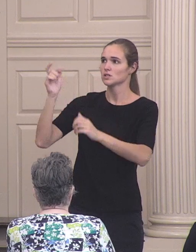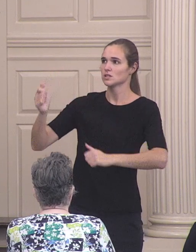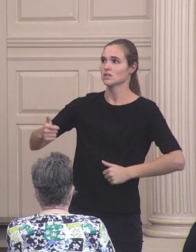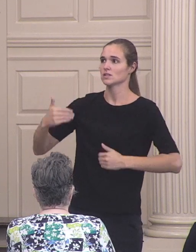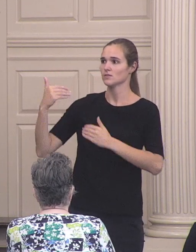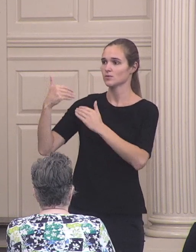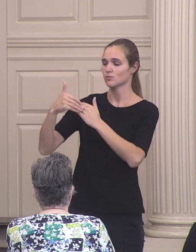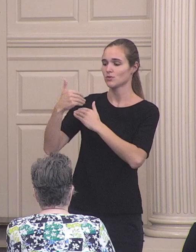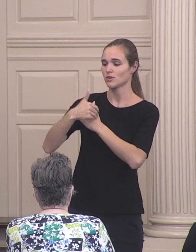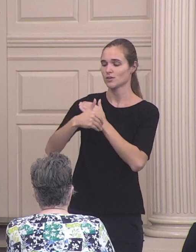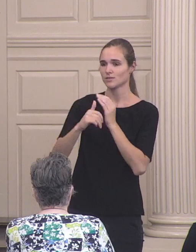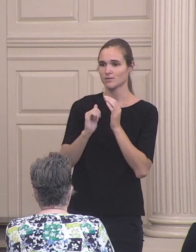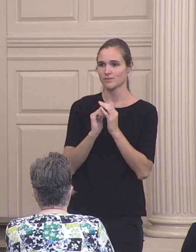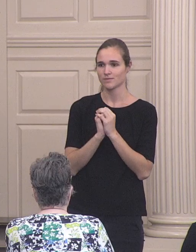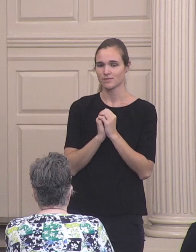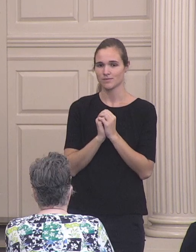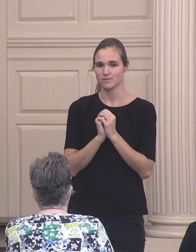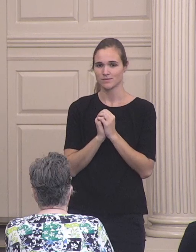bread.